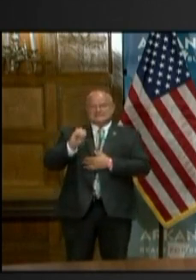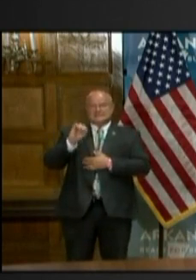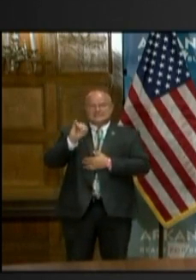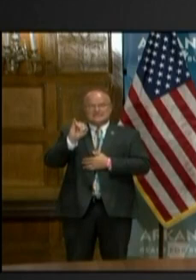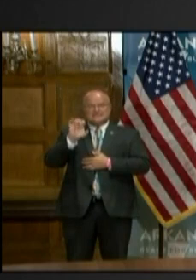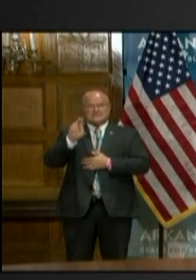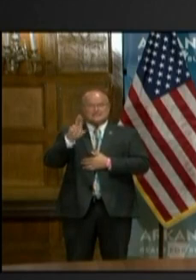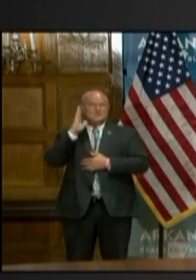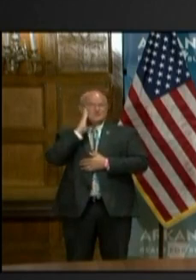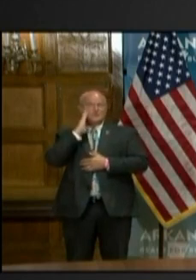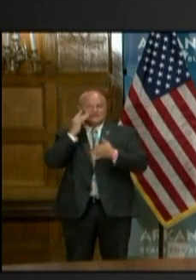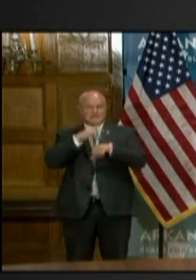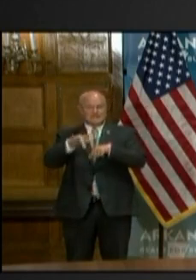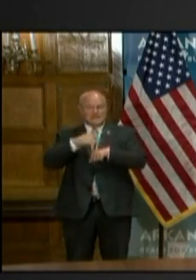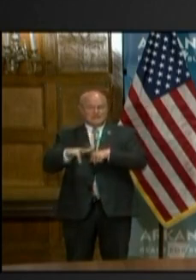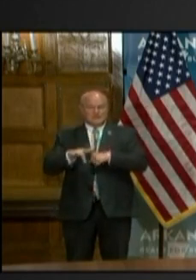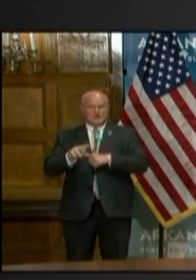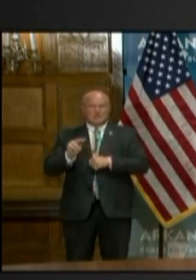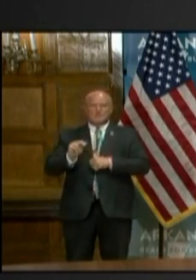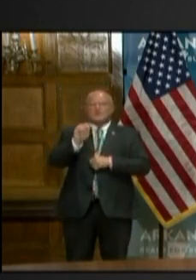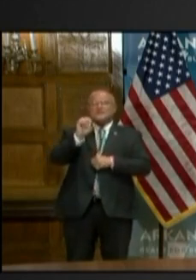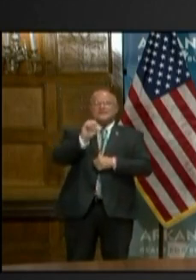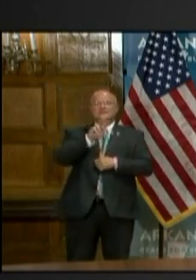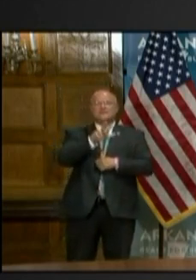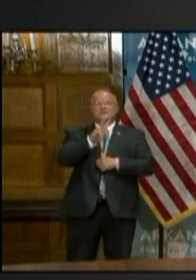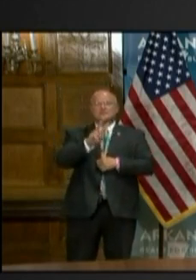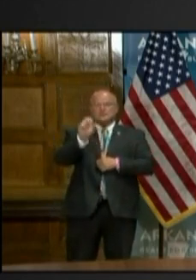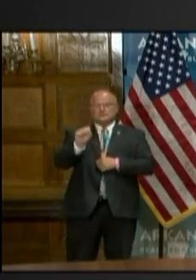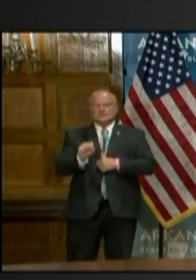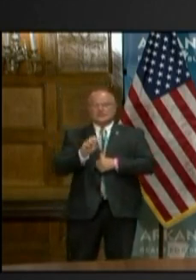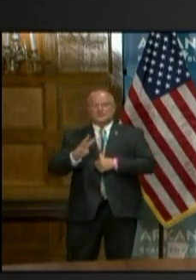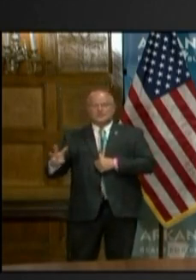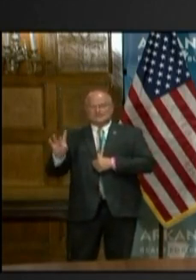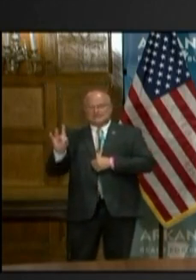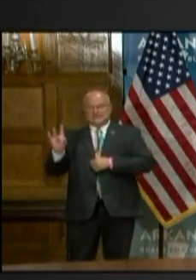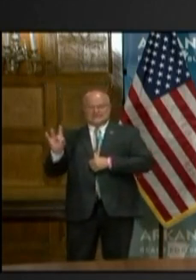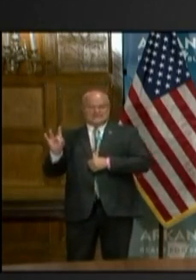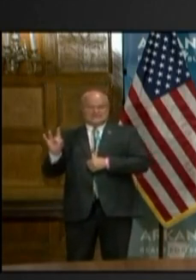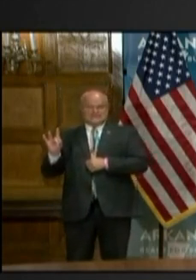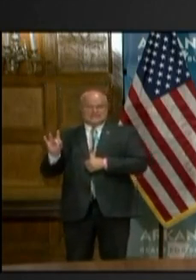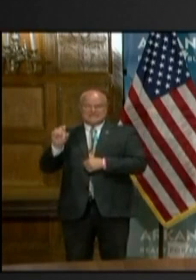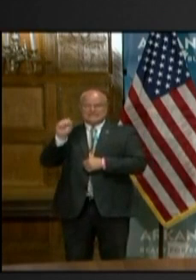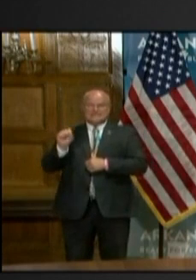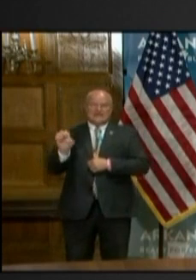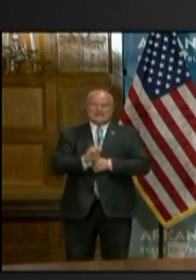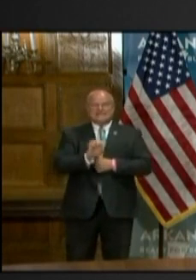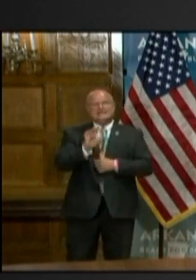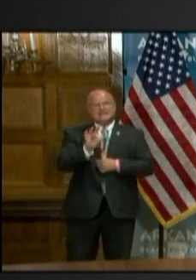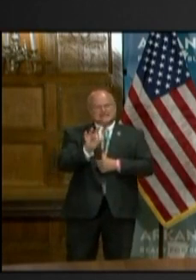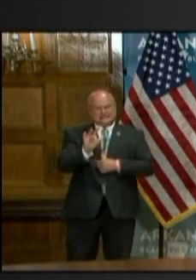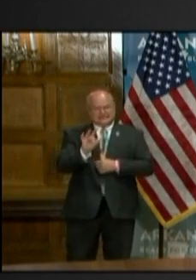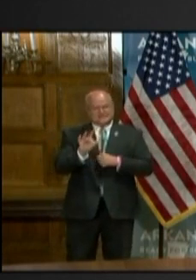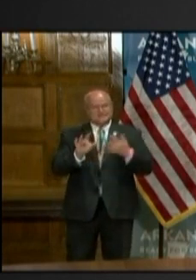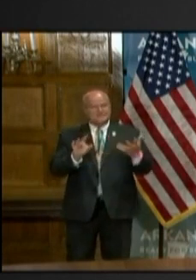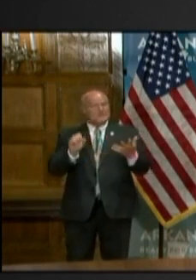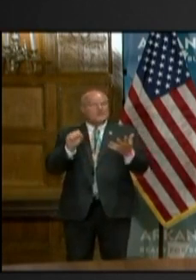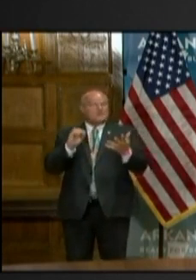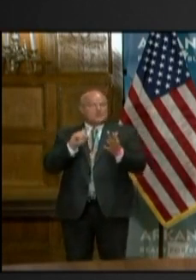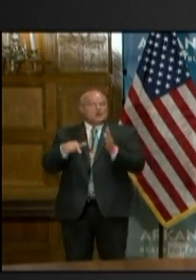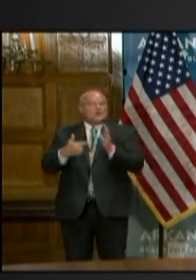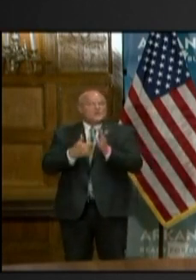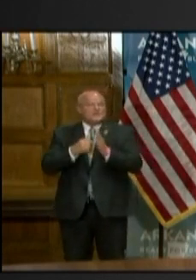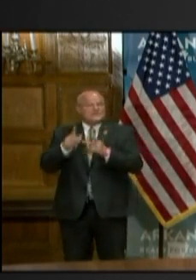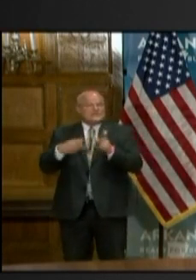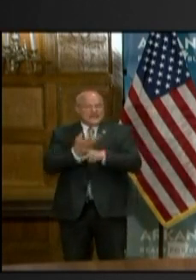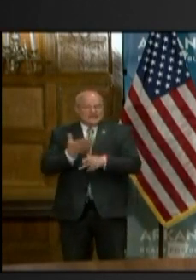ICU beds. Northeast, 32. Southwest, 18. Southeast, 18. And so this